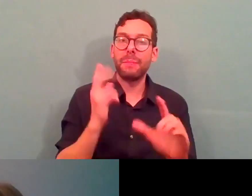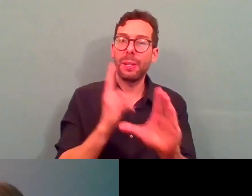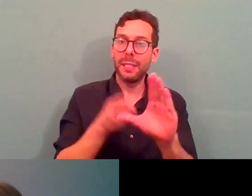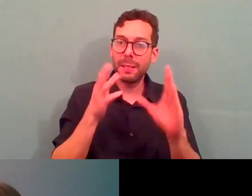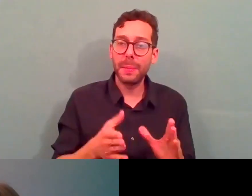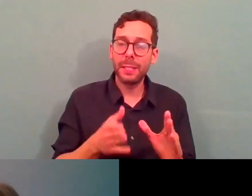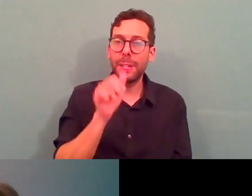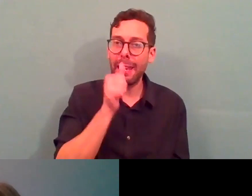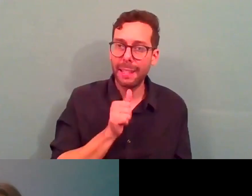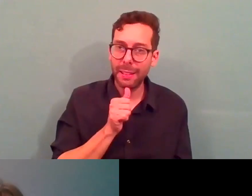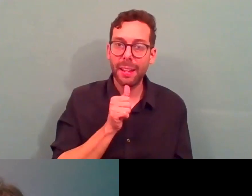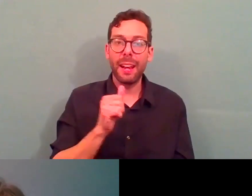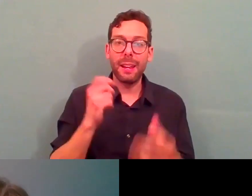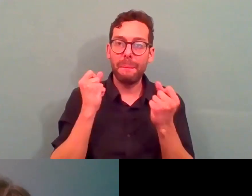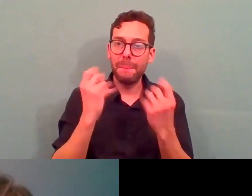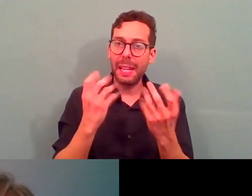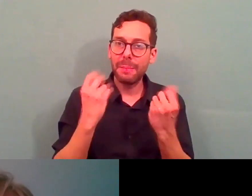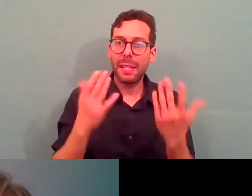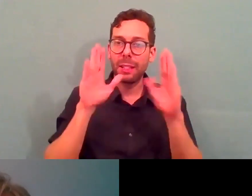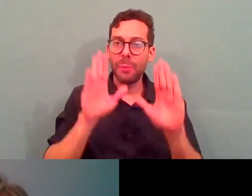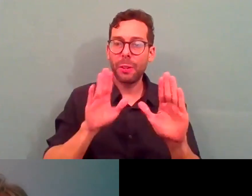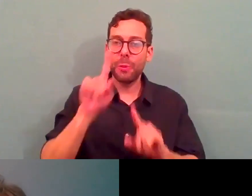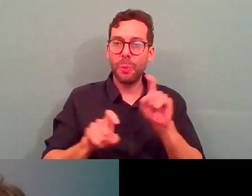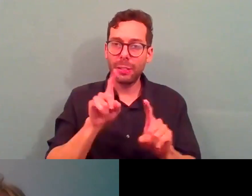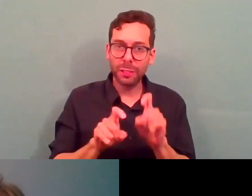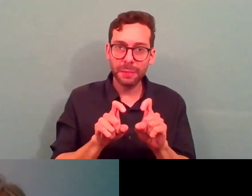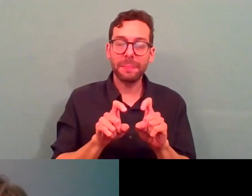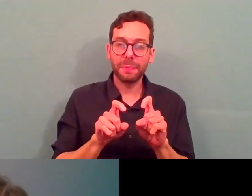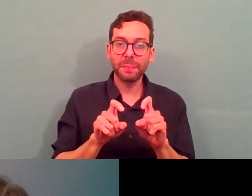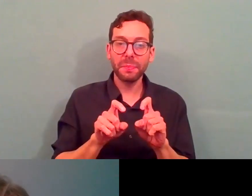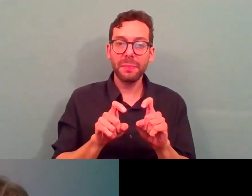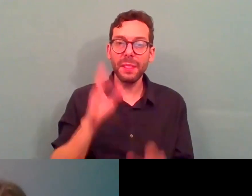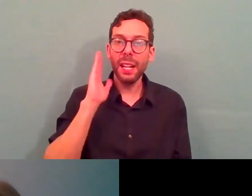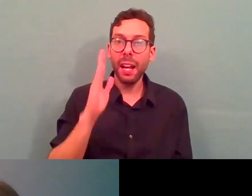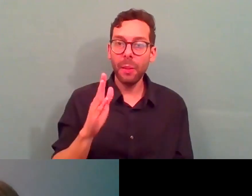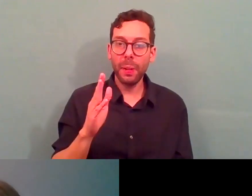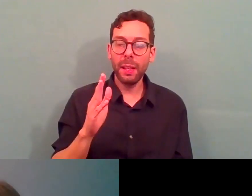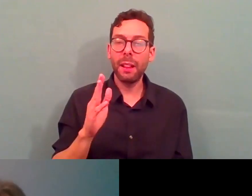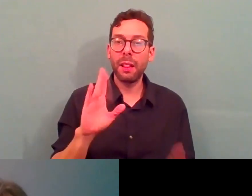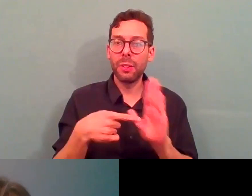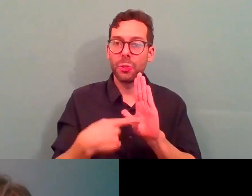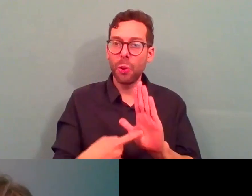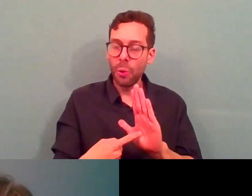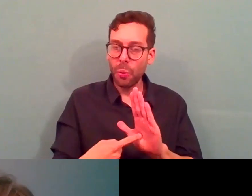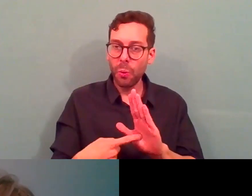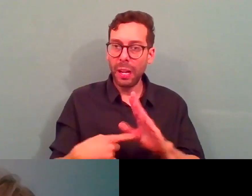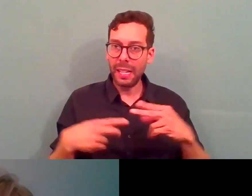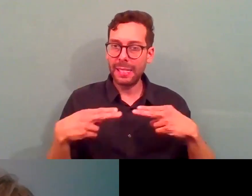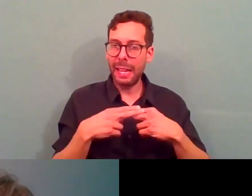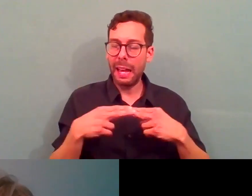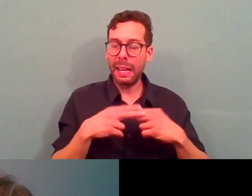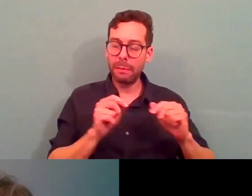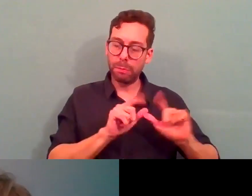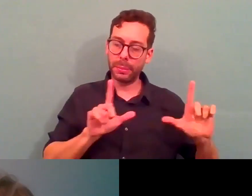and for just so many great questions. I'm going to pop the slide up from the beginning that